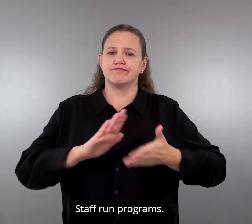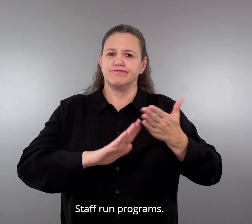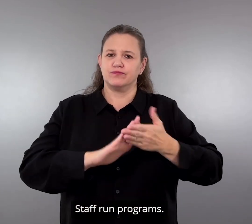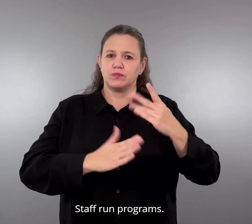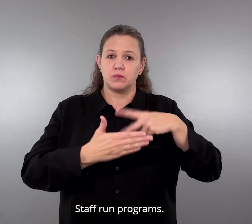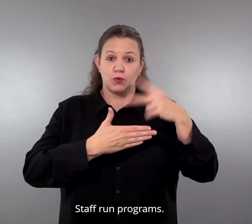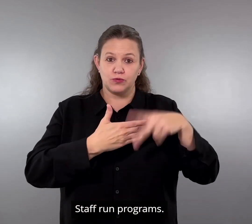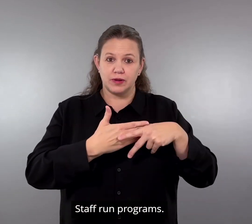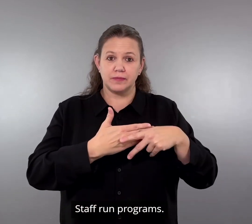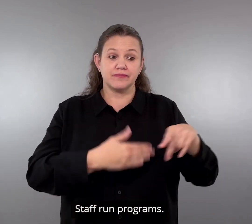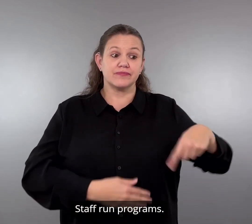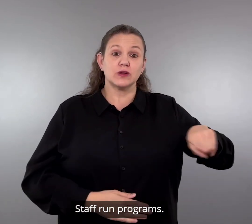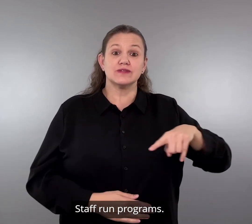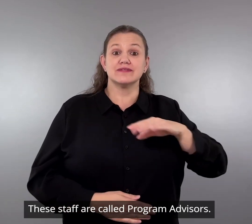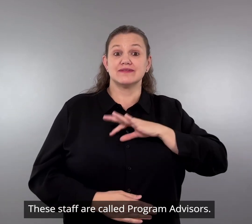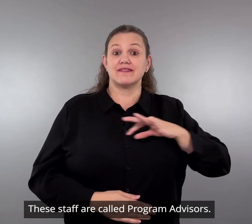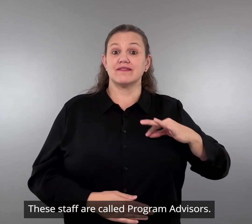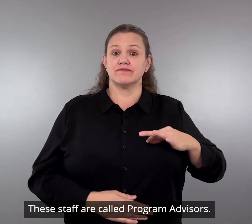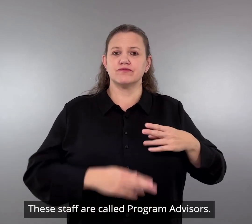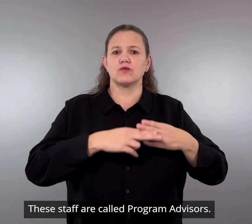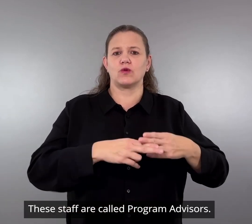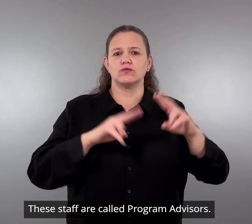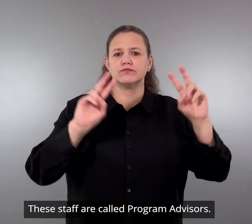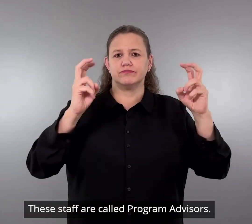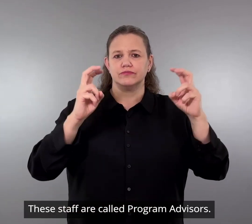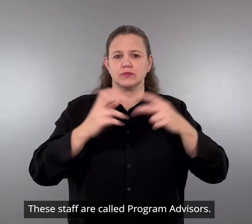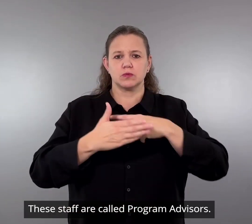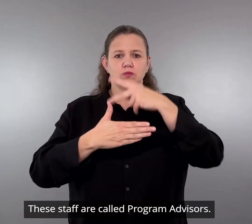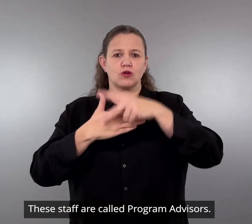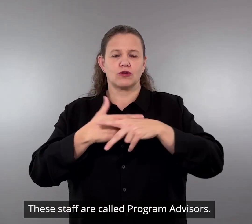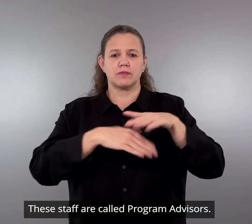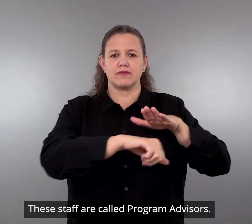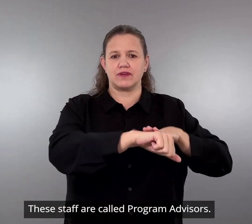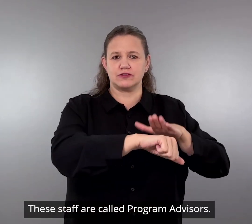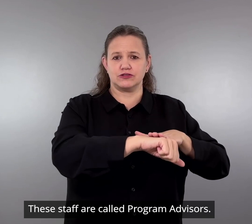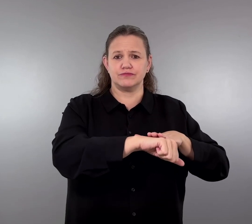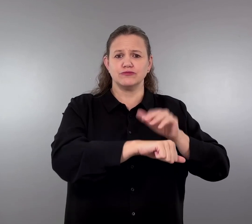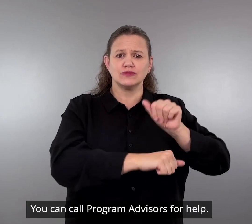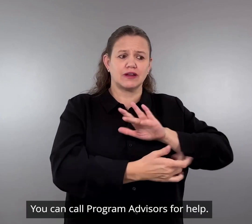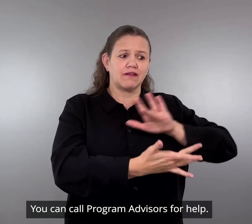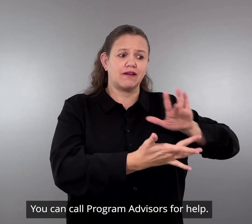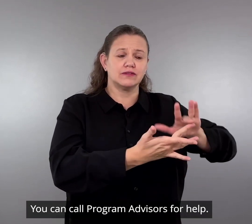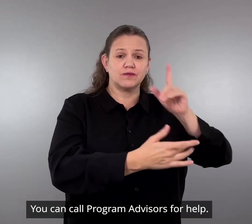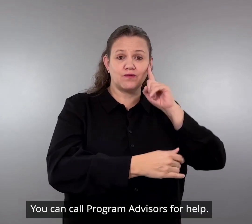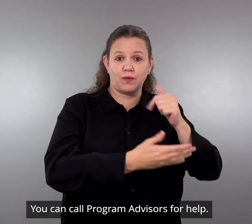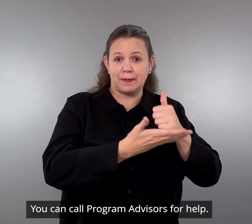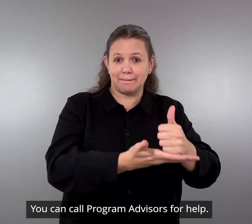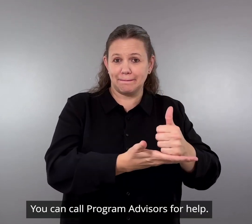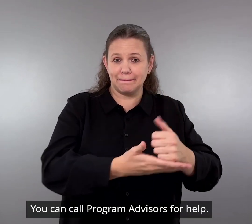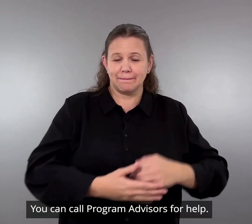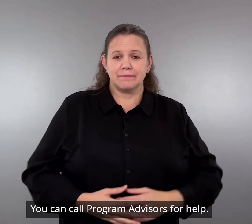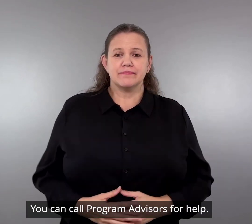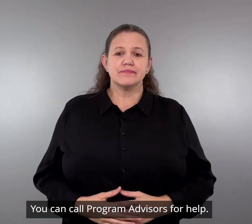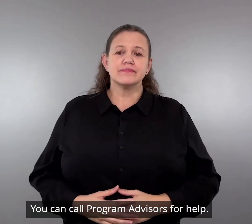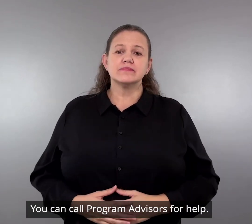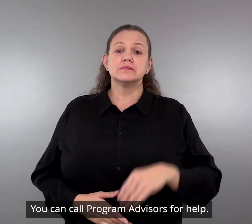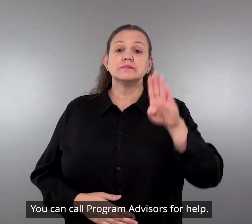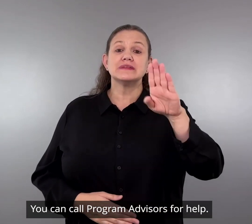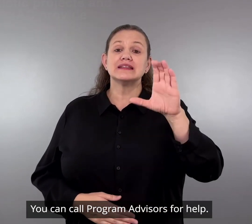Staff run programs. These staff are called program advisors. You can call program advisors for help.